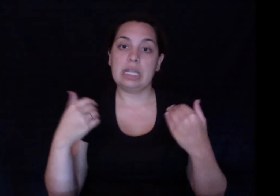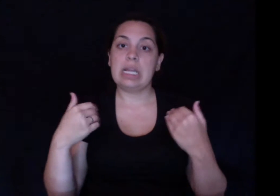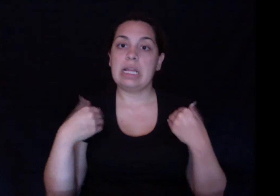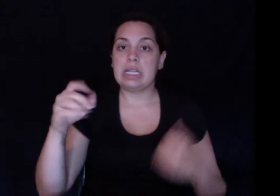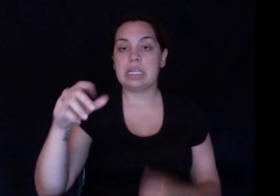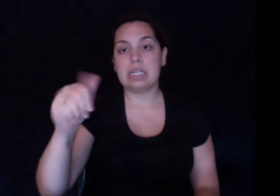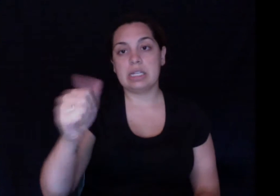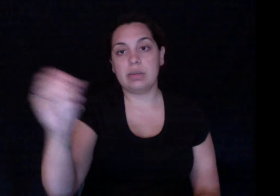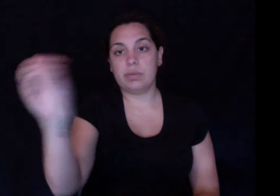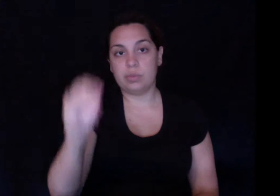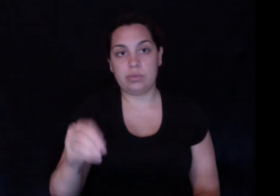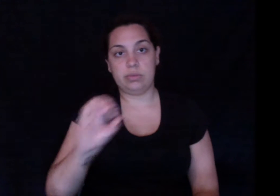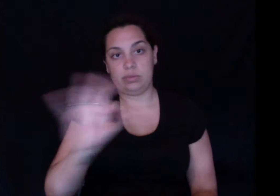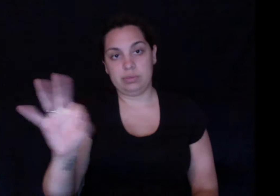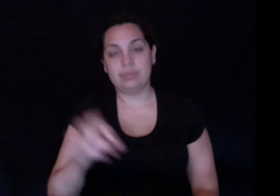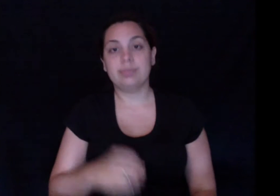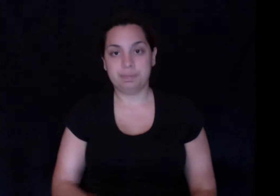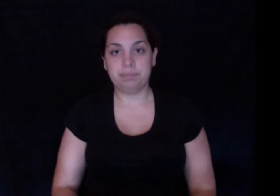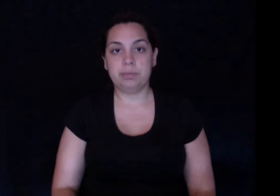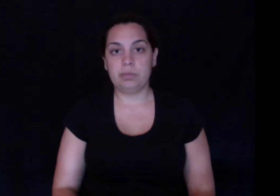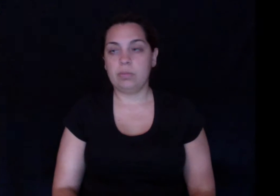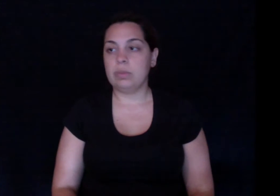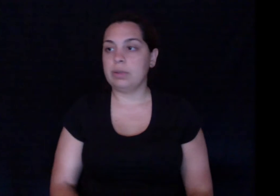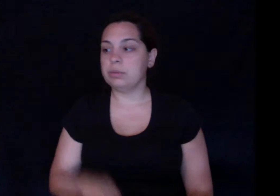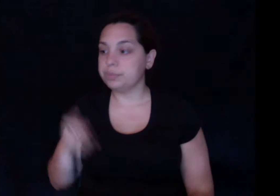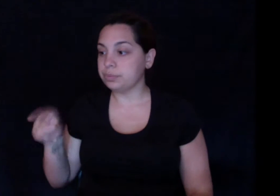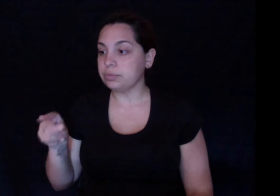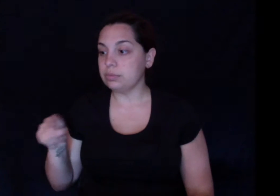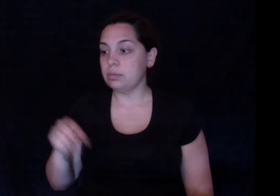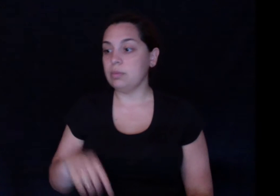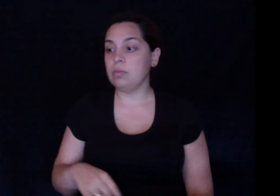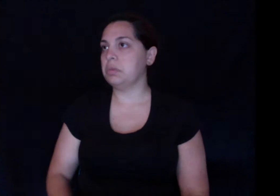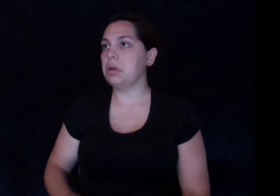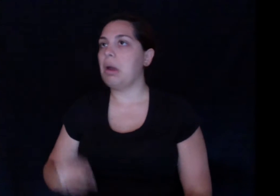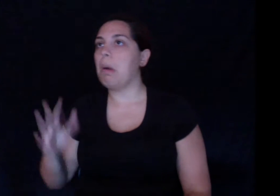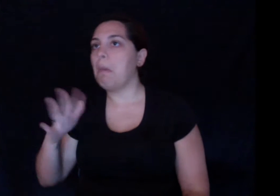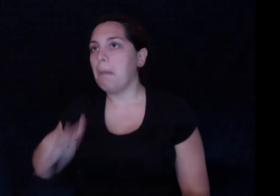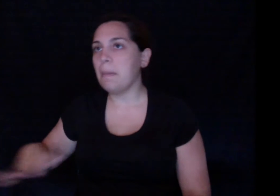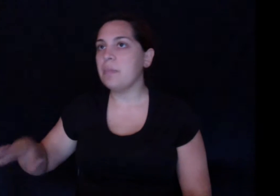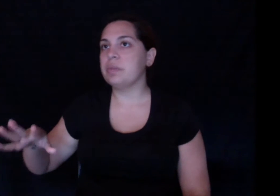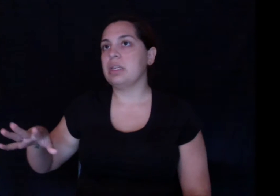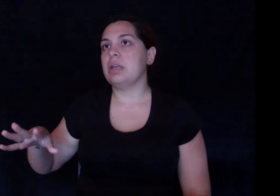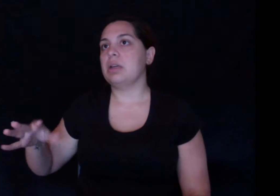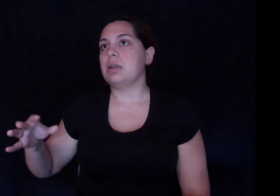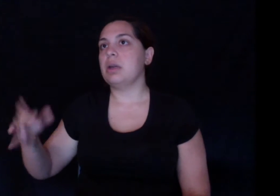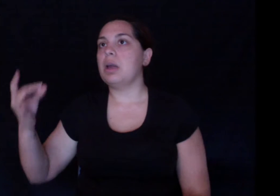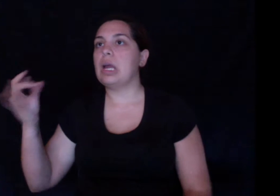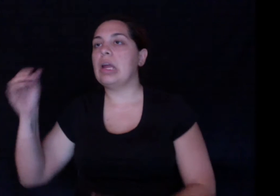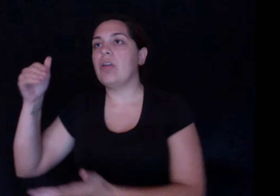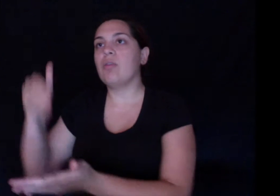have any money really. Like I had like $3 to my name when I saw that post because I had just lost my